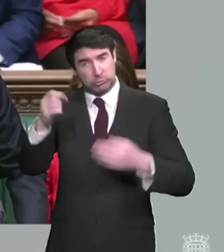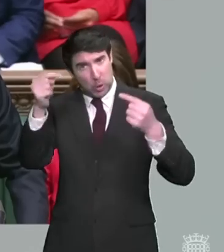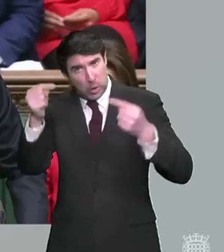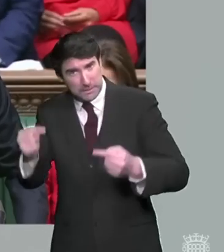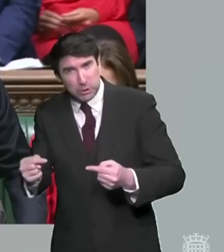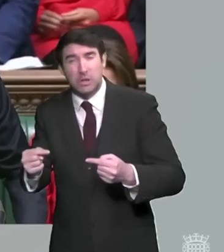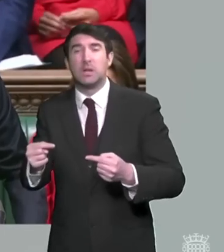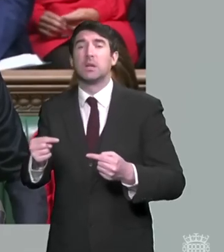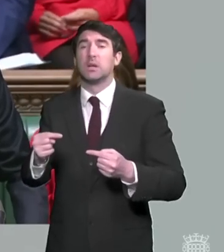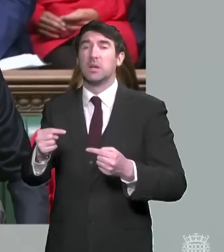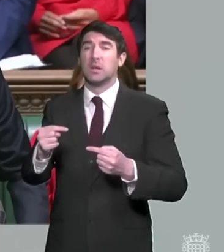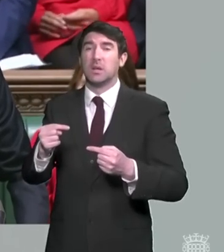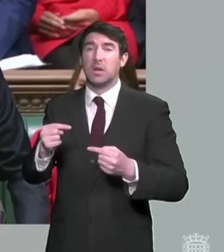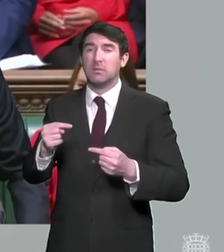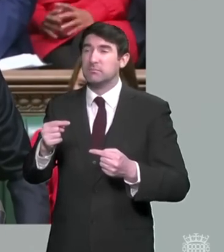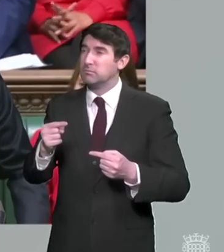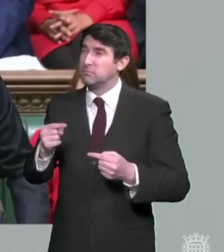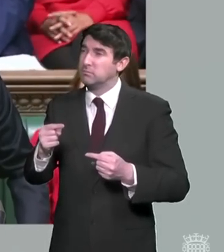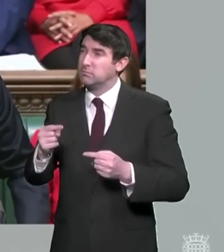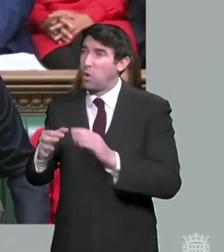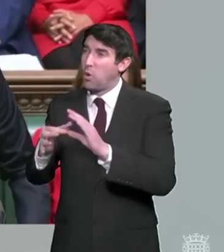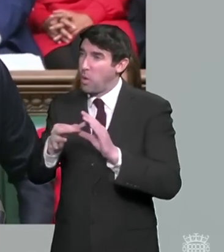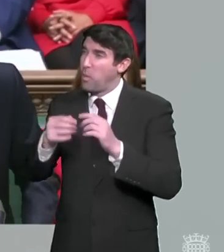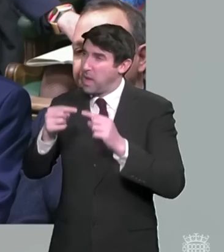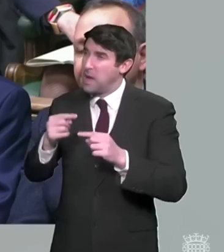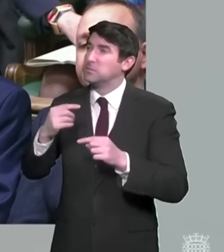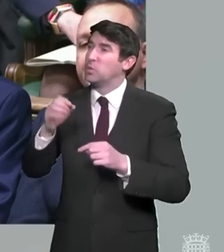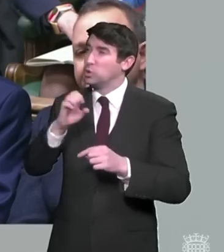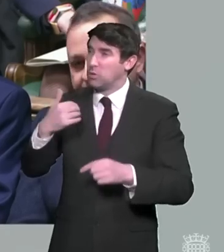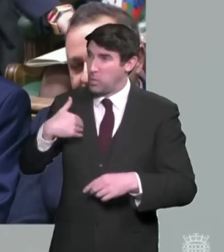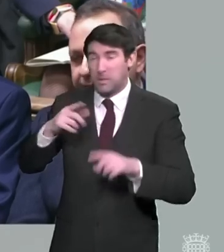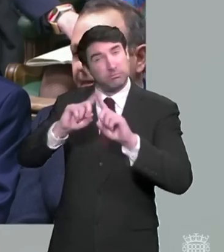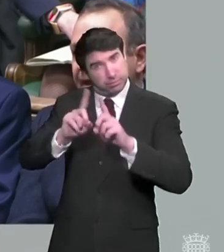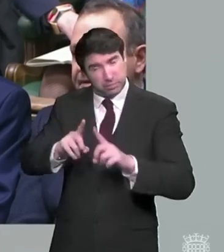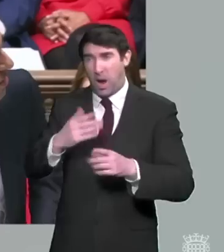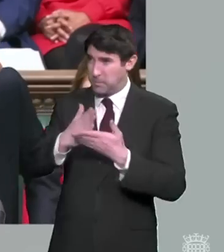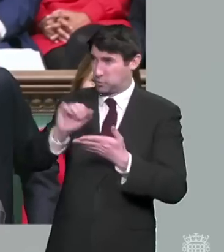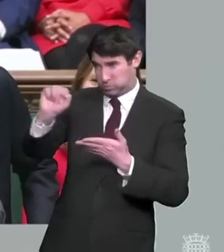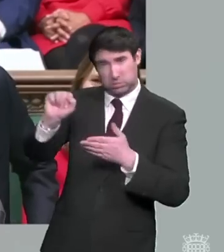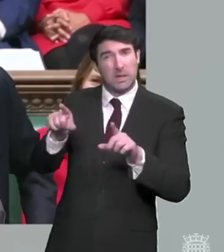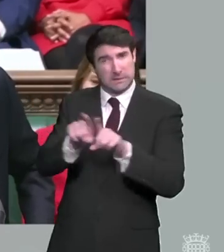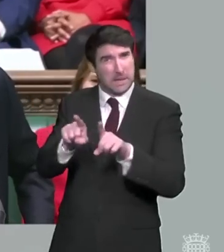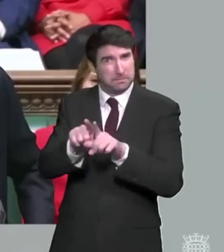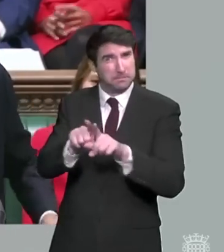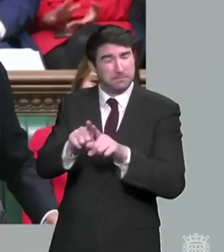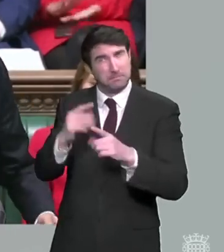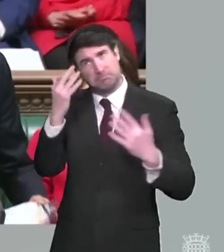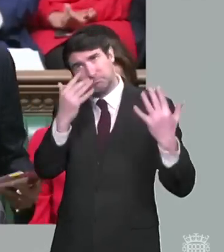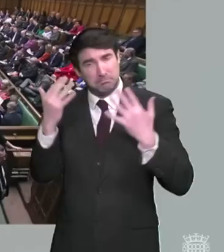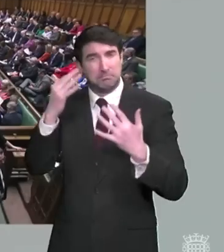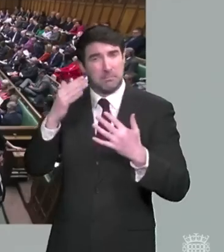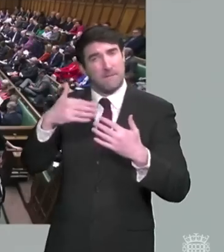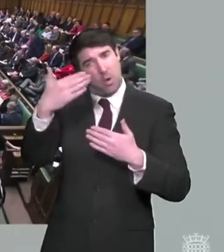sporting authorities are looking at the location, and I'm sure that they'll be considering Burley in my right honourable friend's constituency in the near